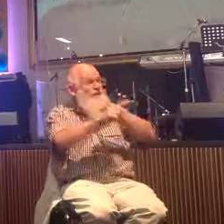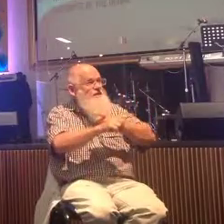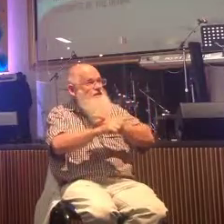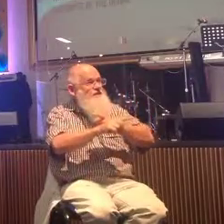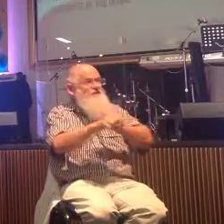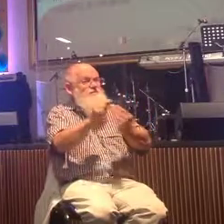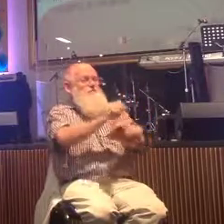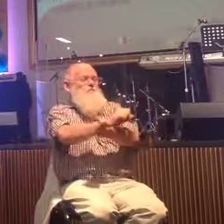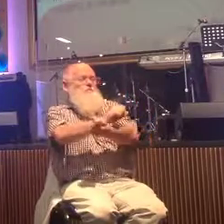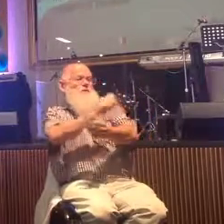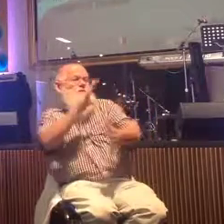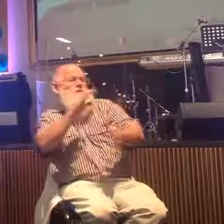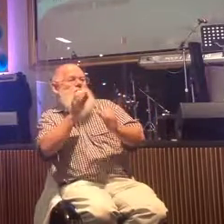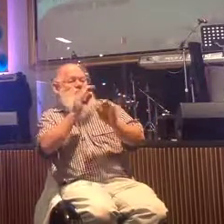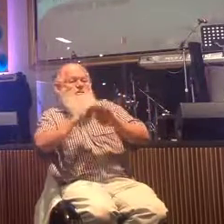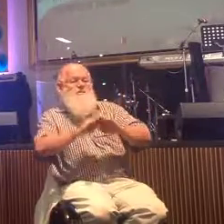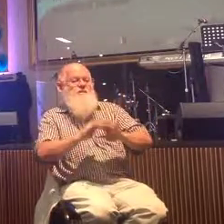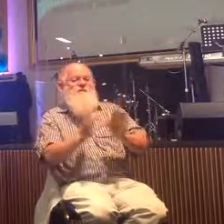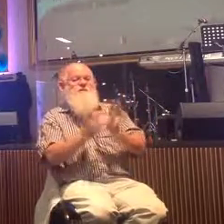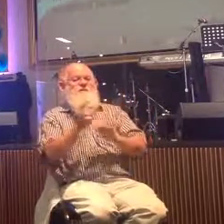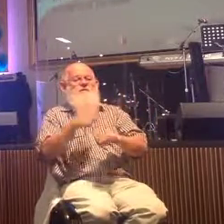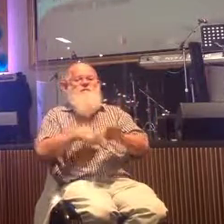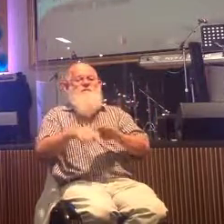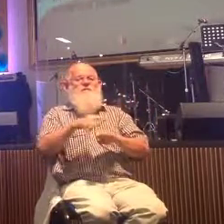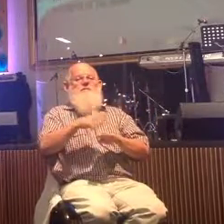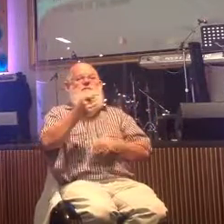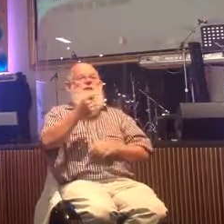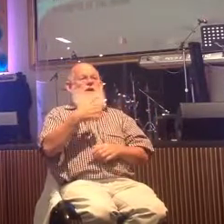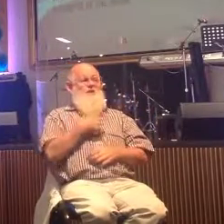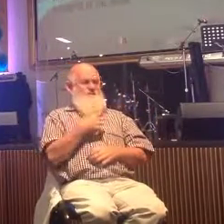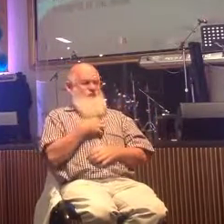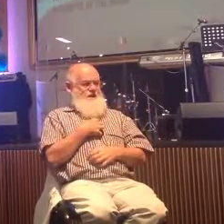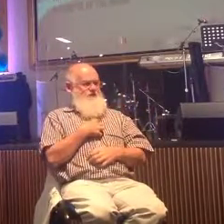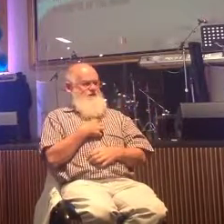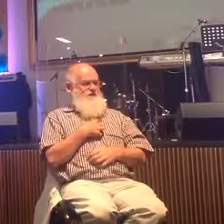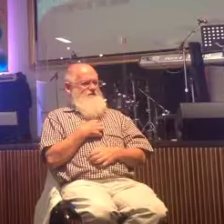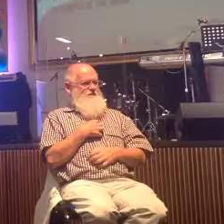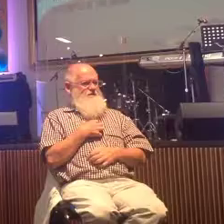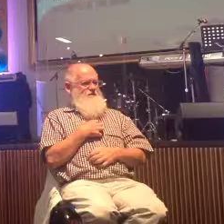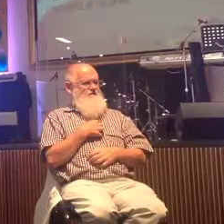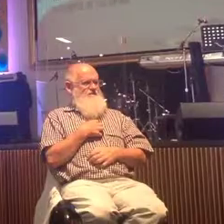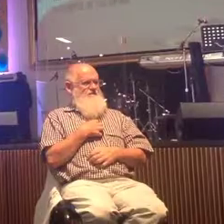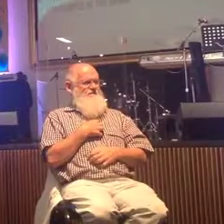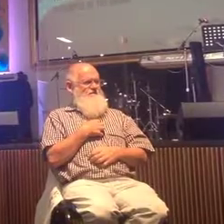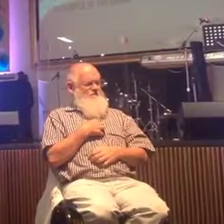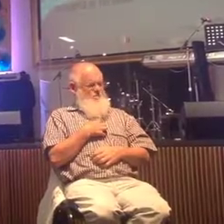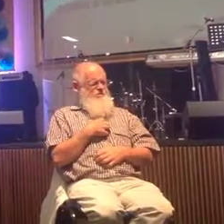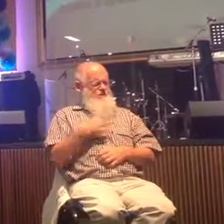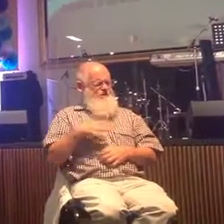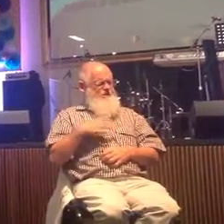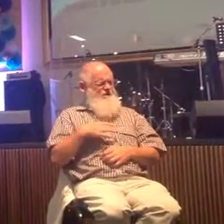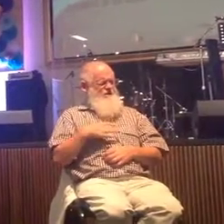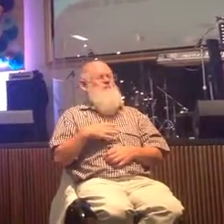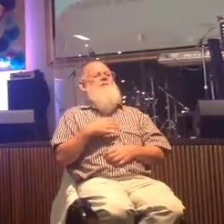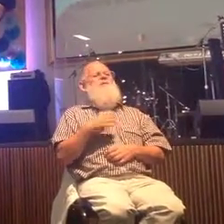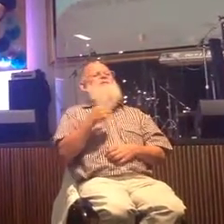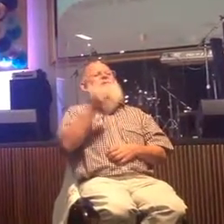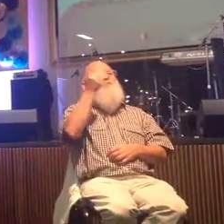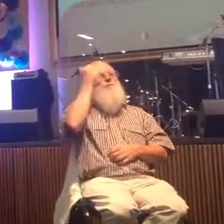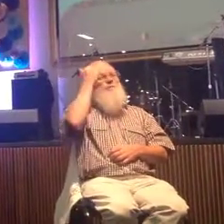free and quiet and sitting at Jesus' feet, then they were afraid. It kind of reminds me of when, in the Bible,